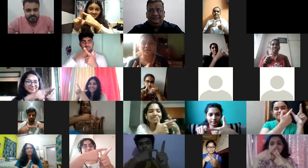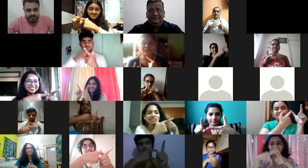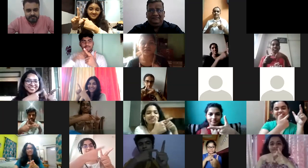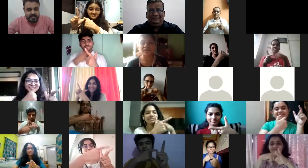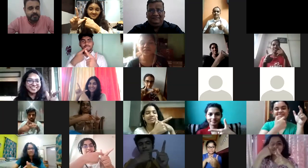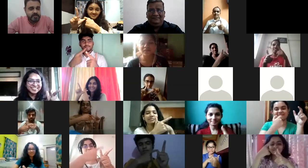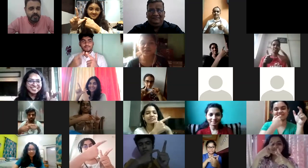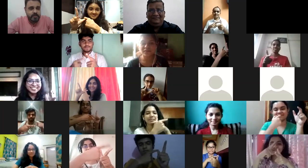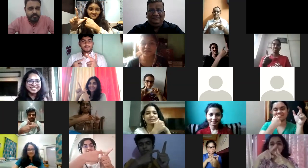Did you miss out on coffee?